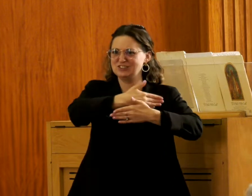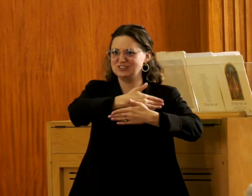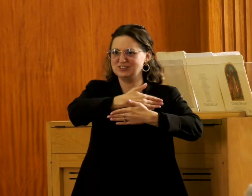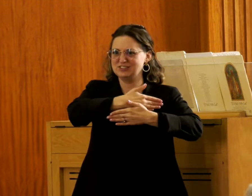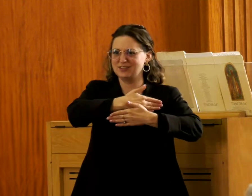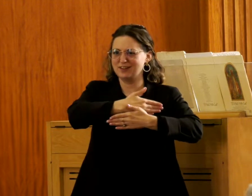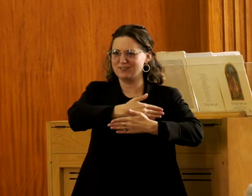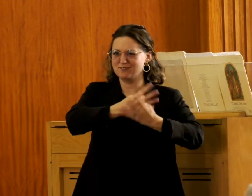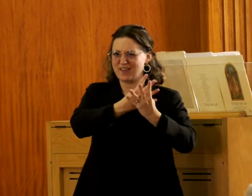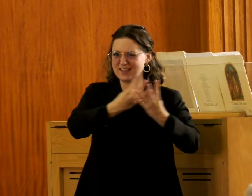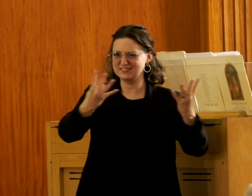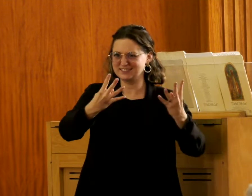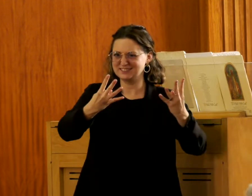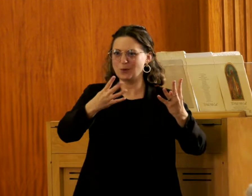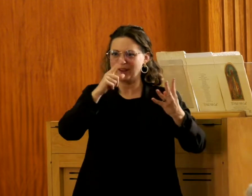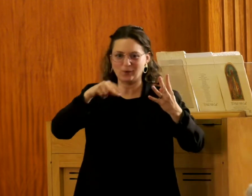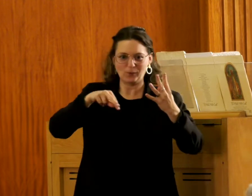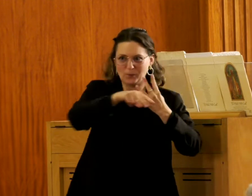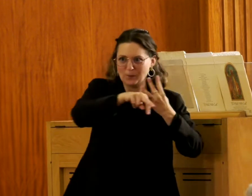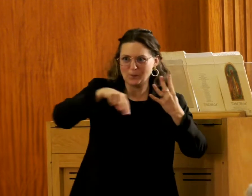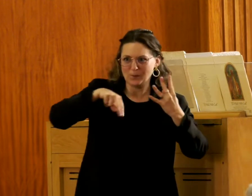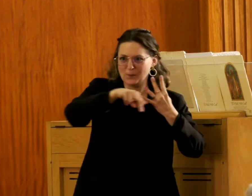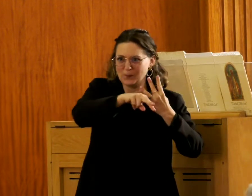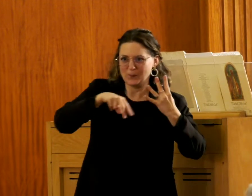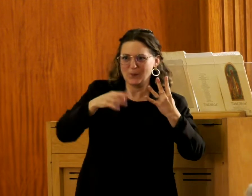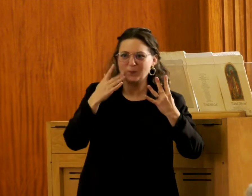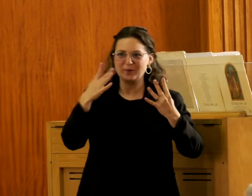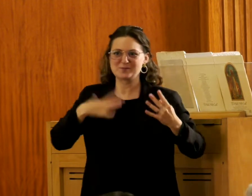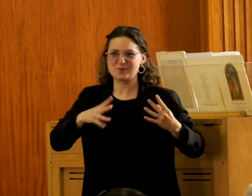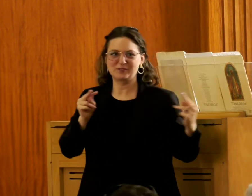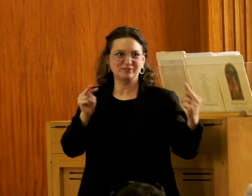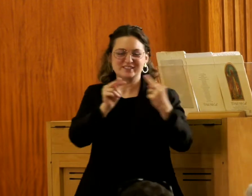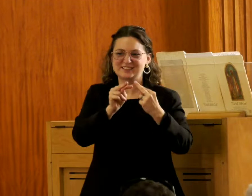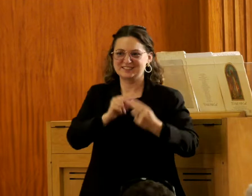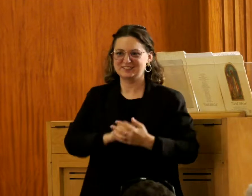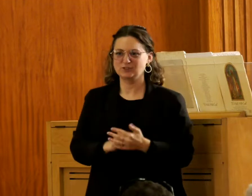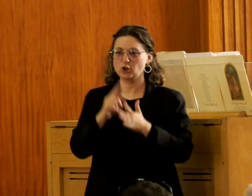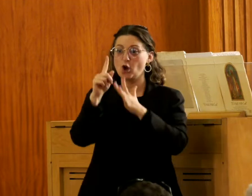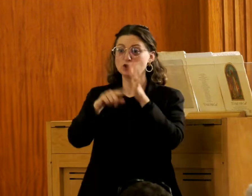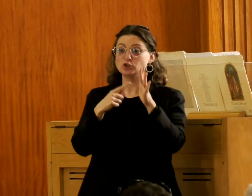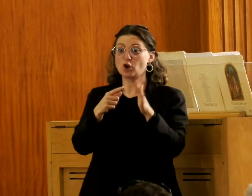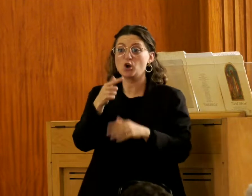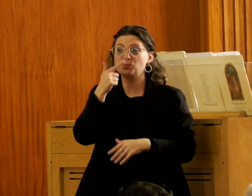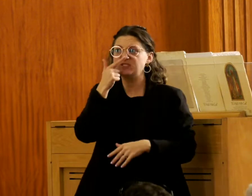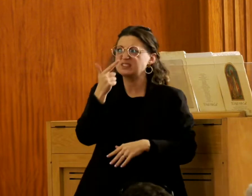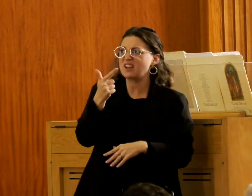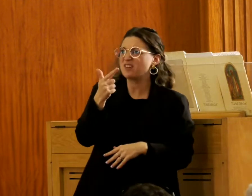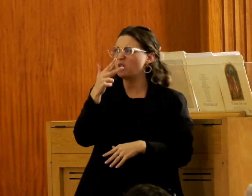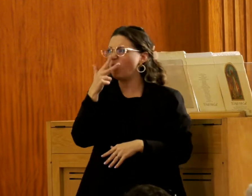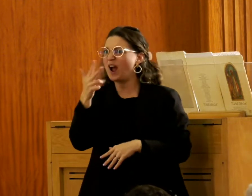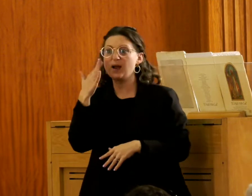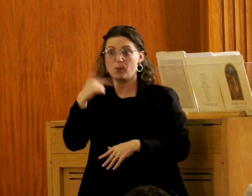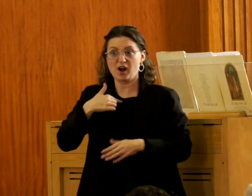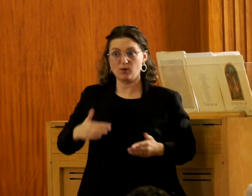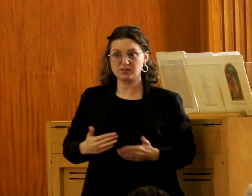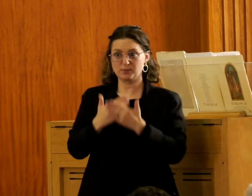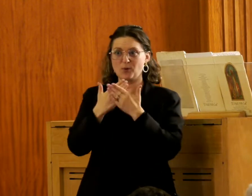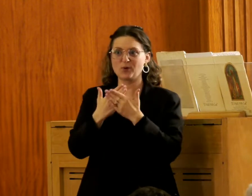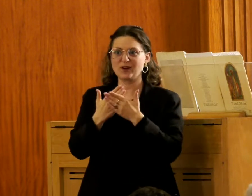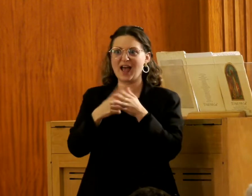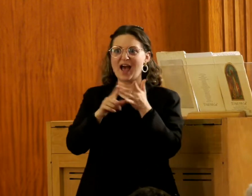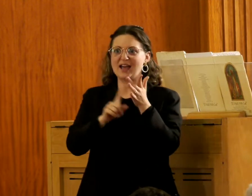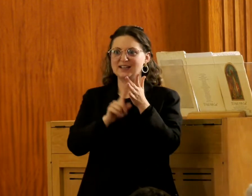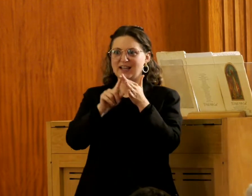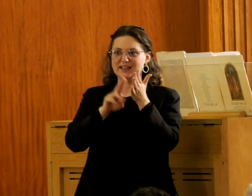gate, and we could slip in and out as we wished. Joan was about 7 or 8 when I was born, and Elaine and